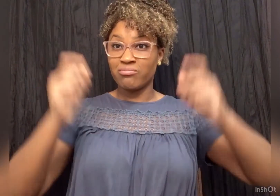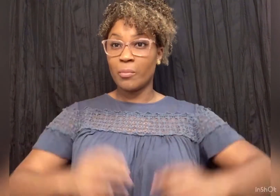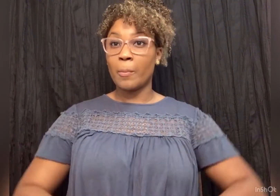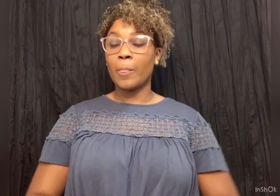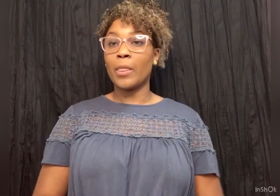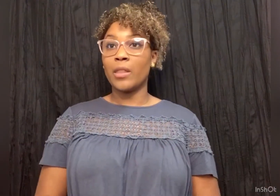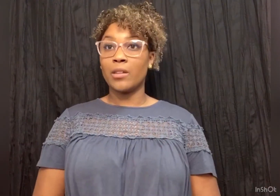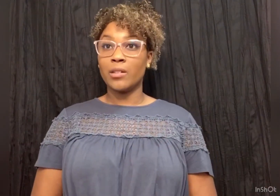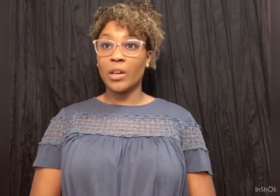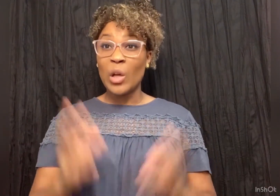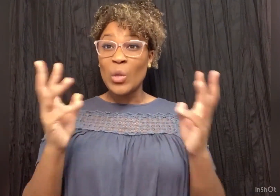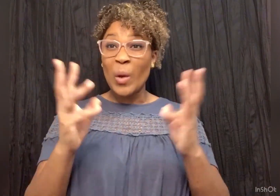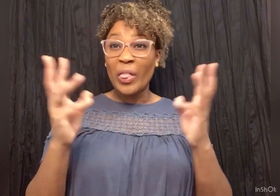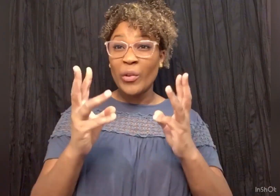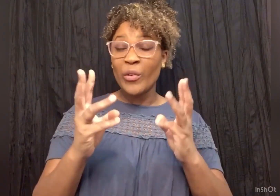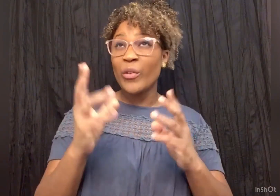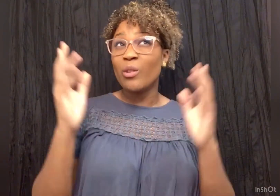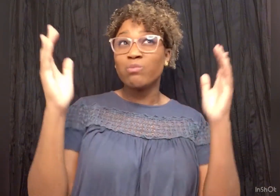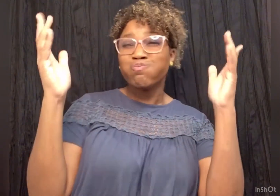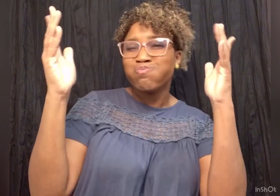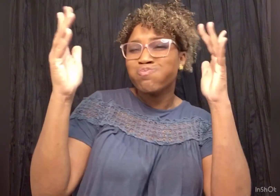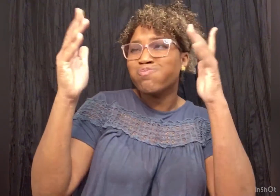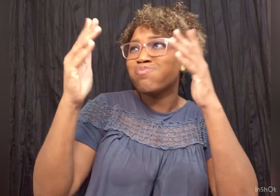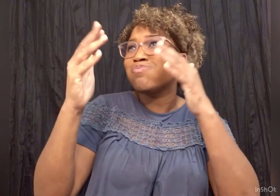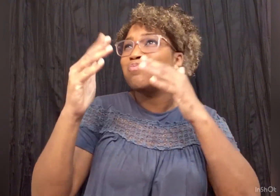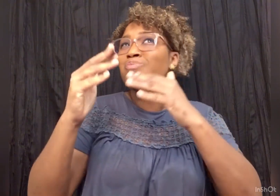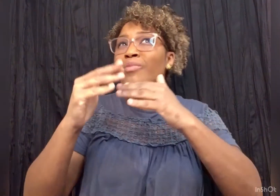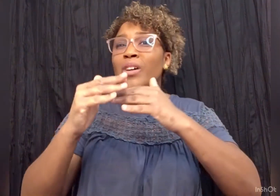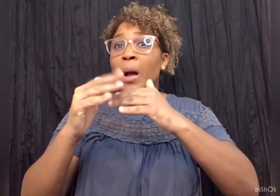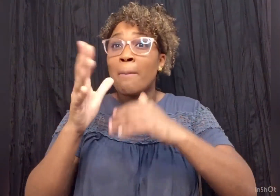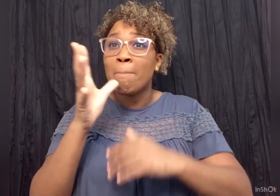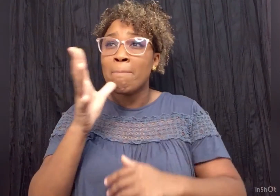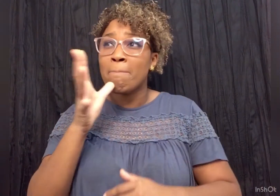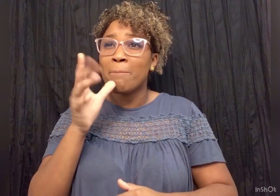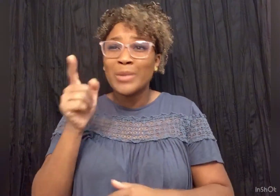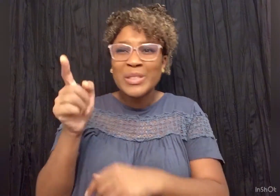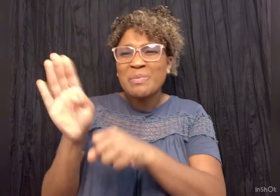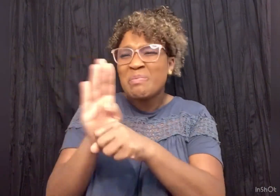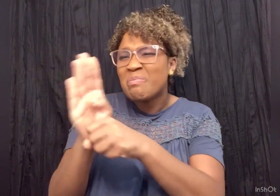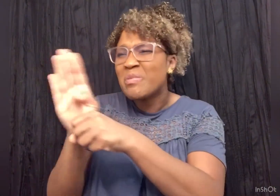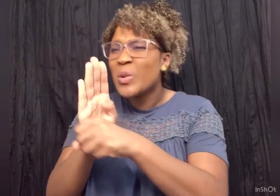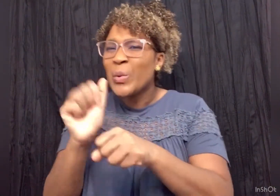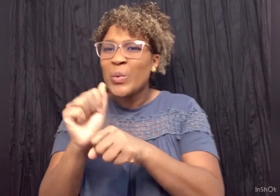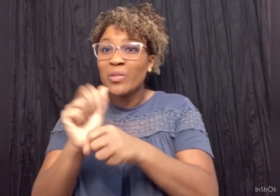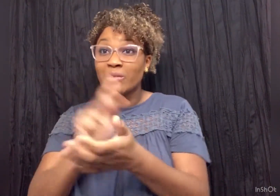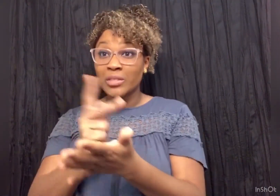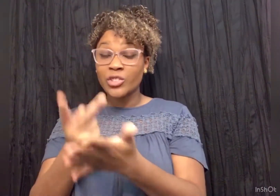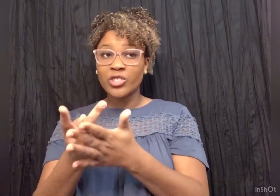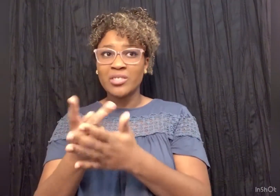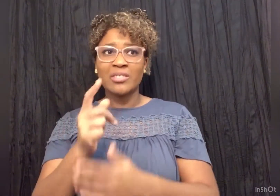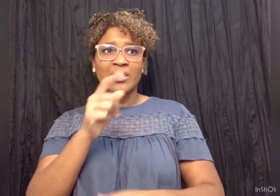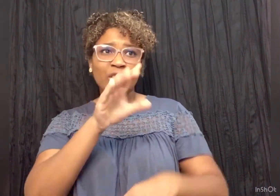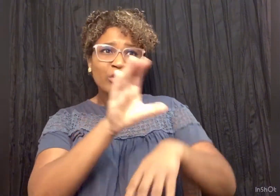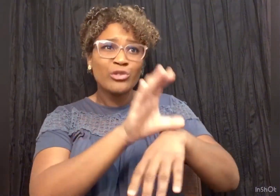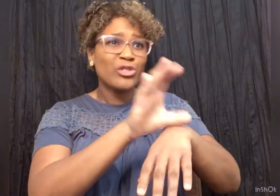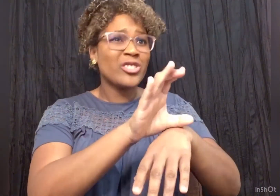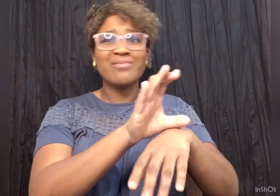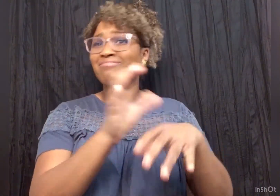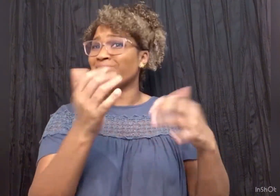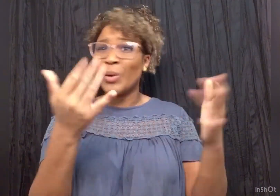The weather was sublime. My mother was busy in the kitchen. The synagogues were no longer open. People